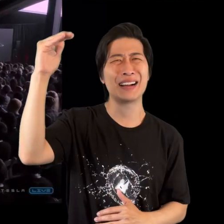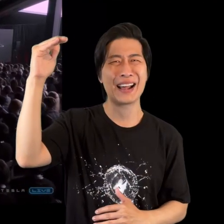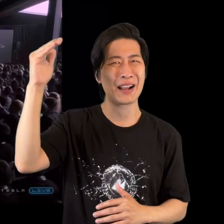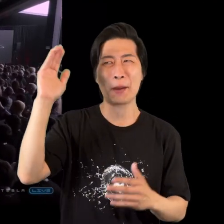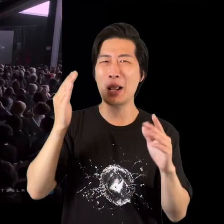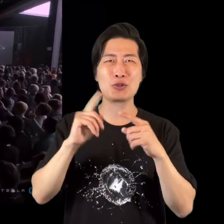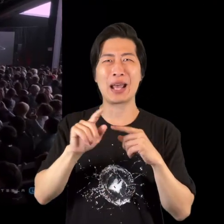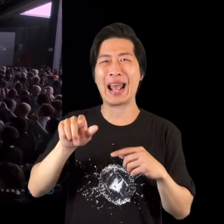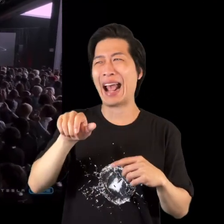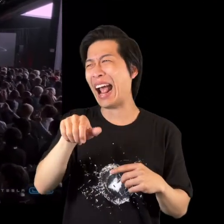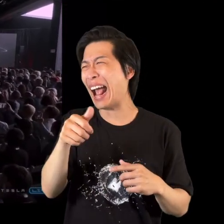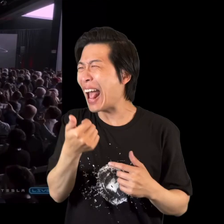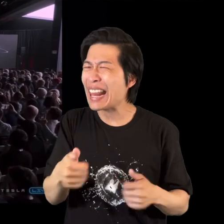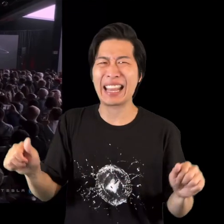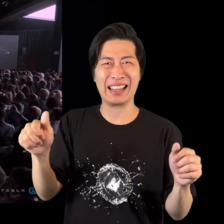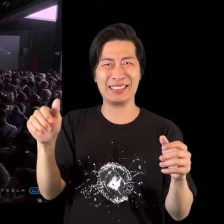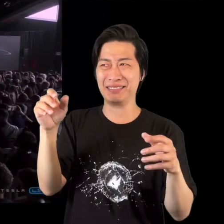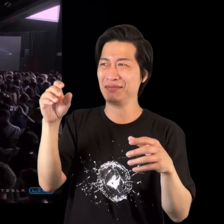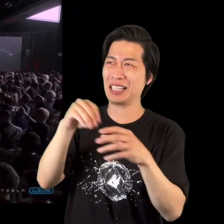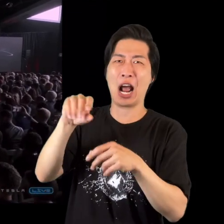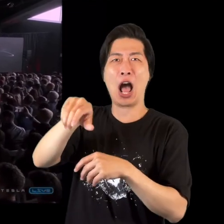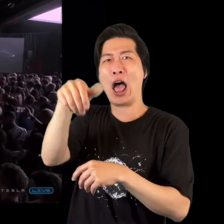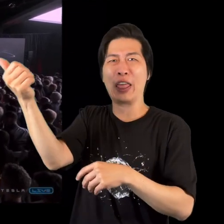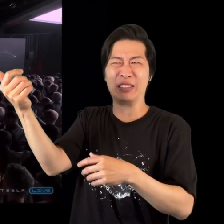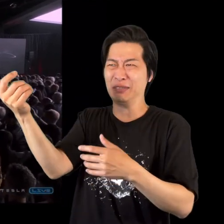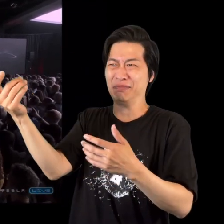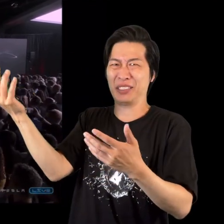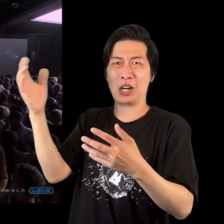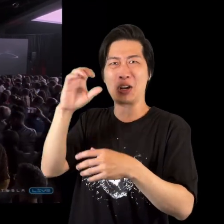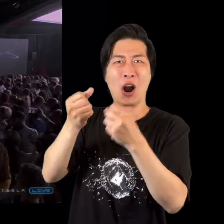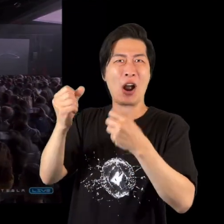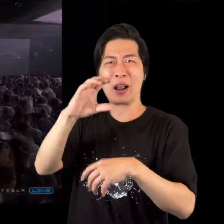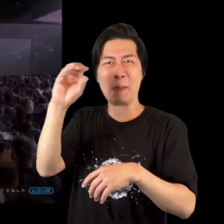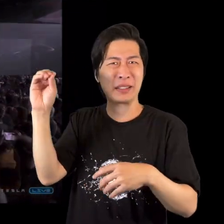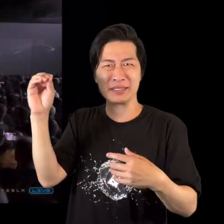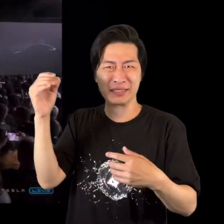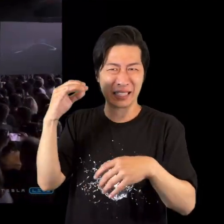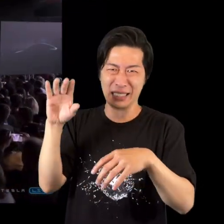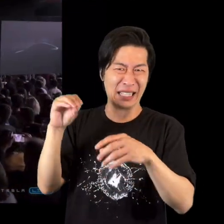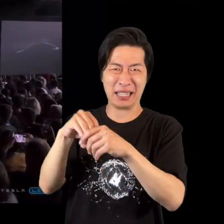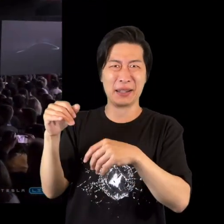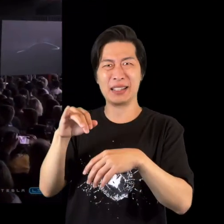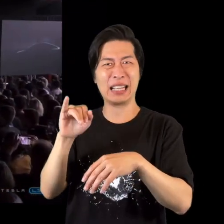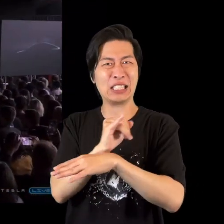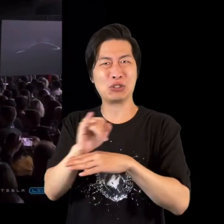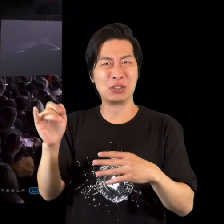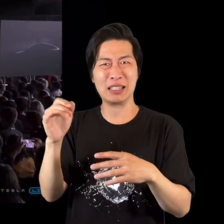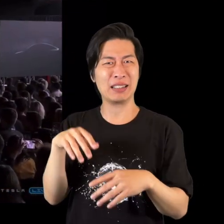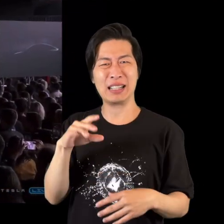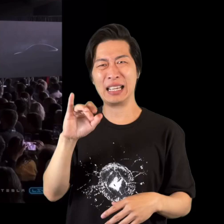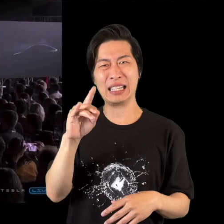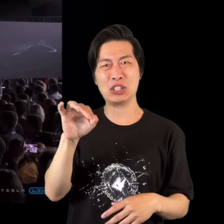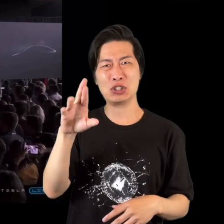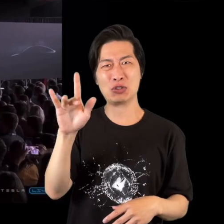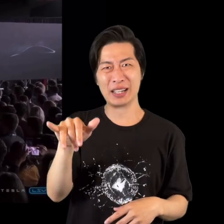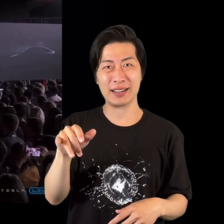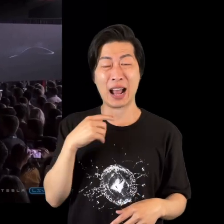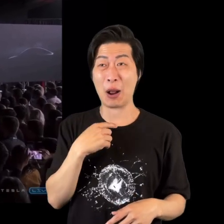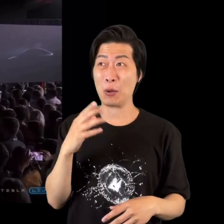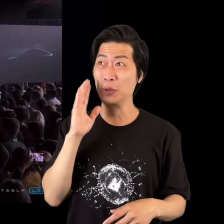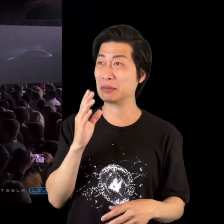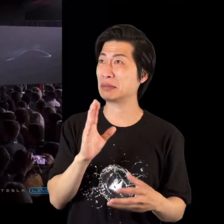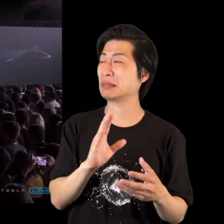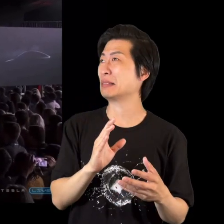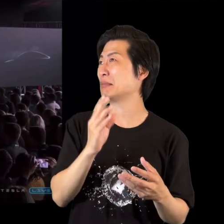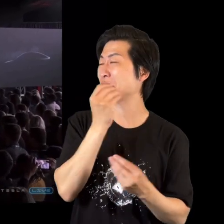head and shoulders above anything else that is present in industry. If I were to guess, I would say